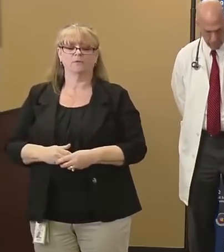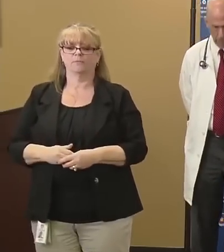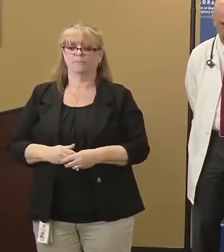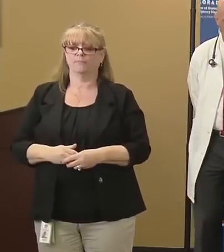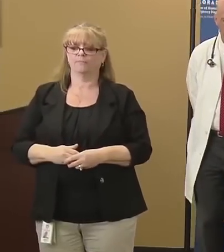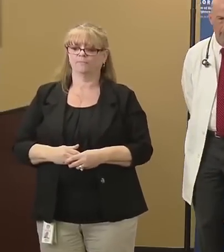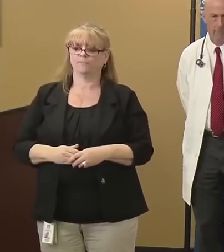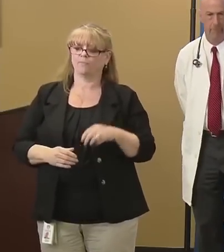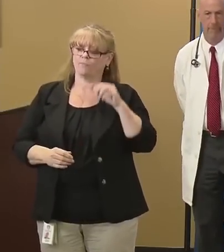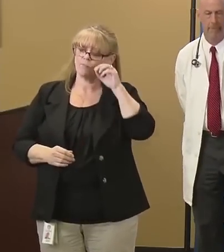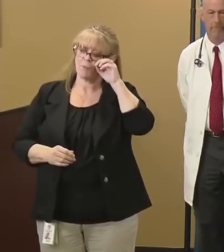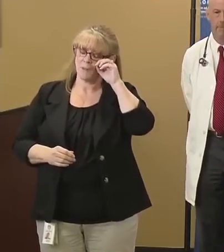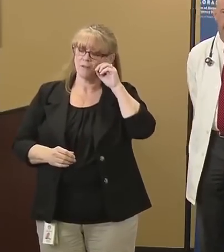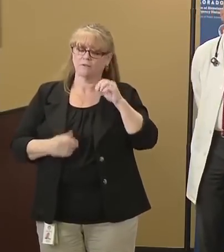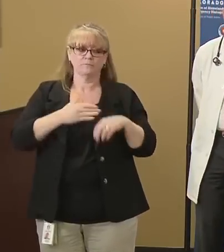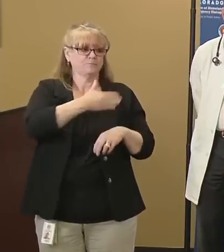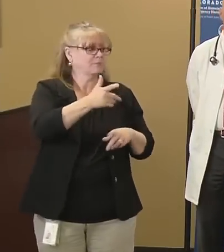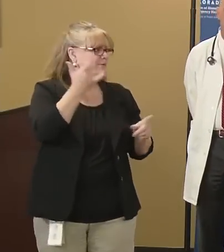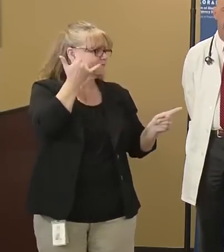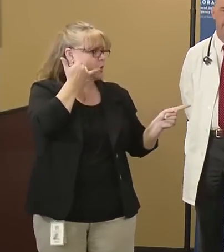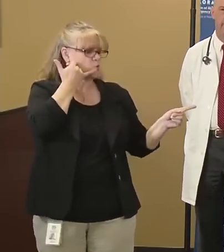Telephone, please.